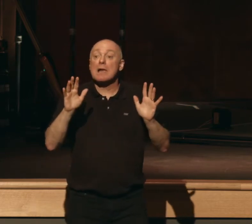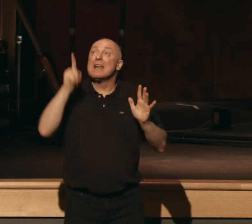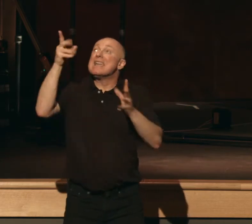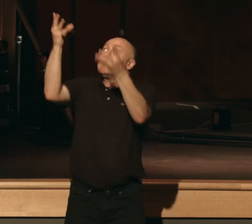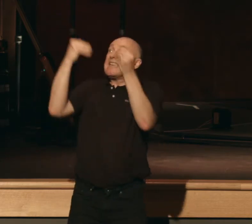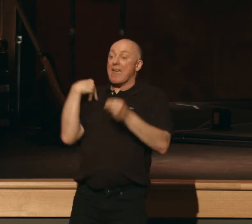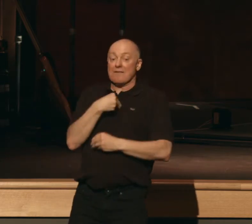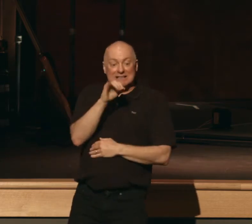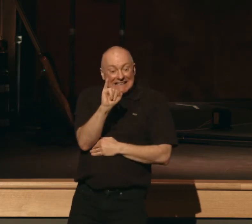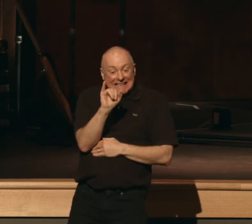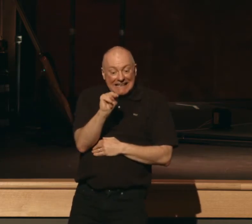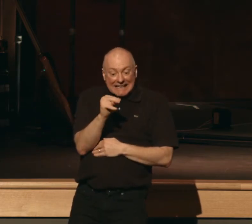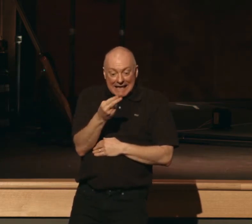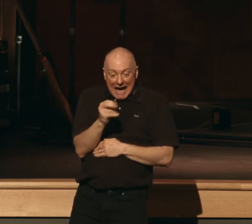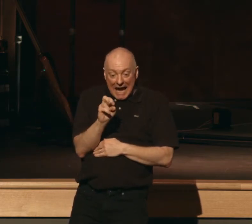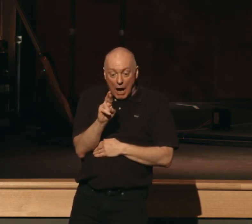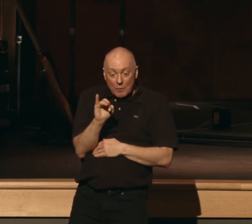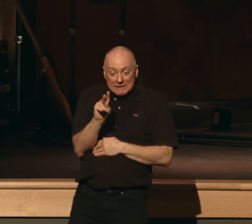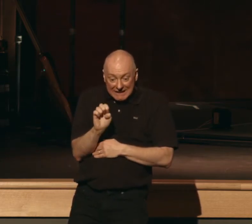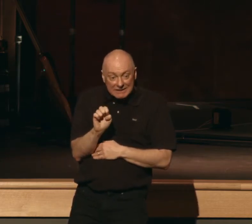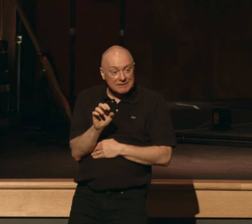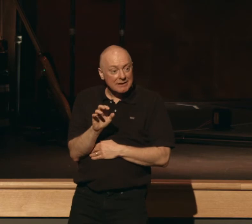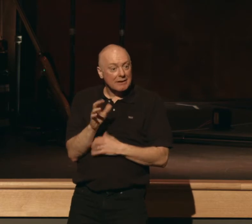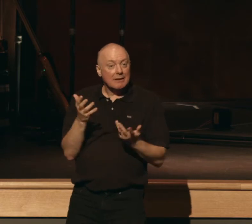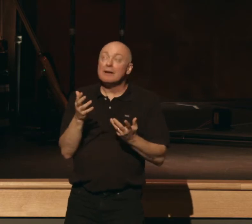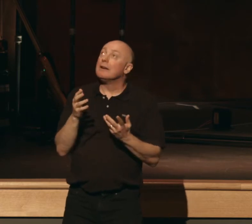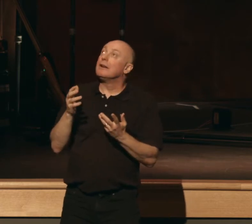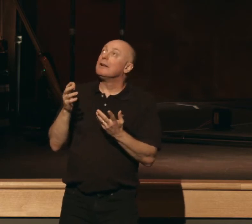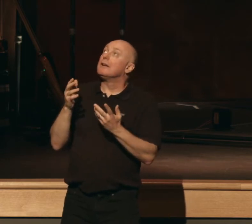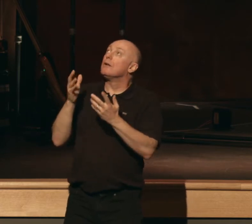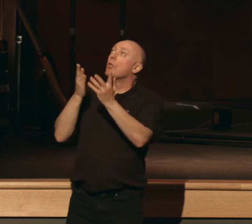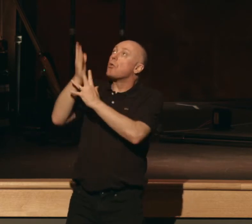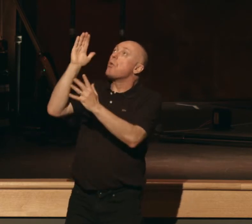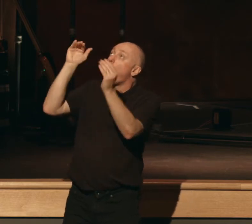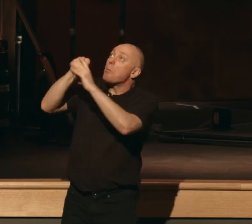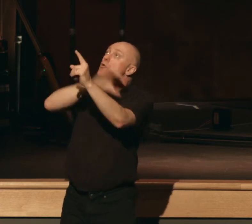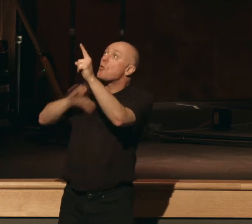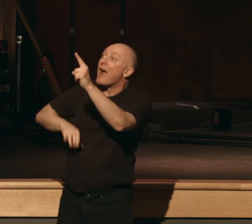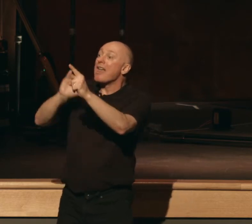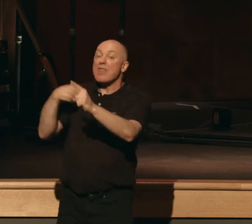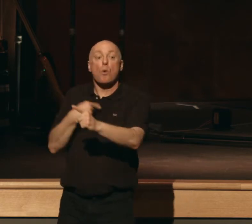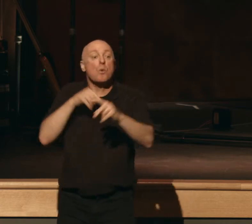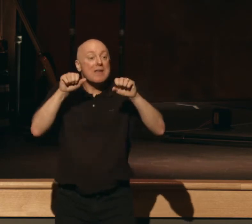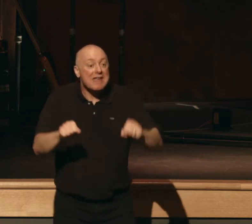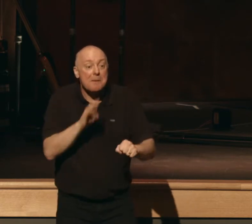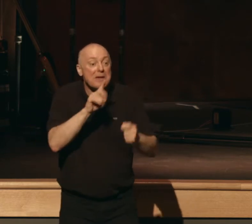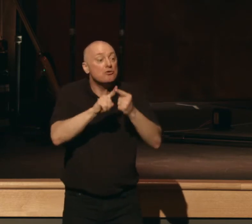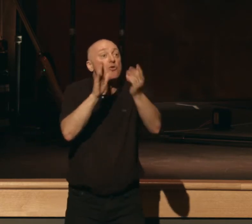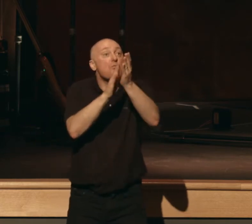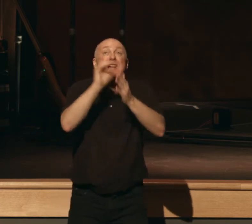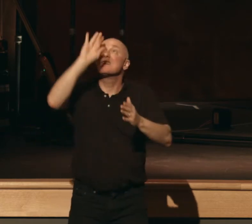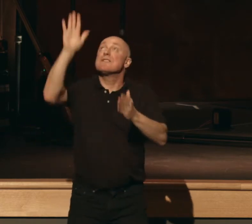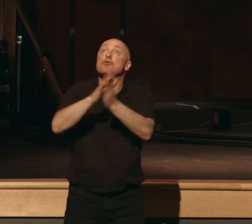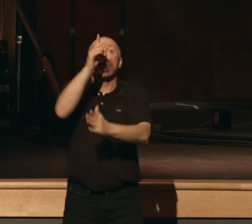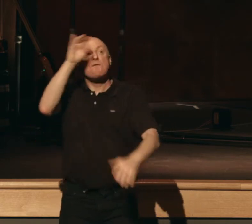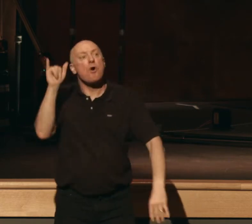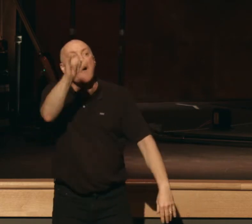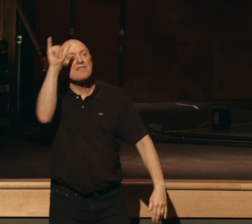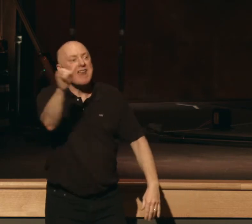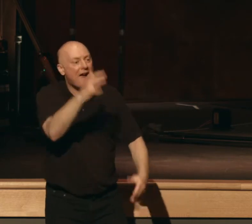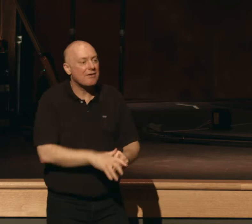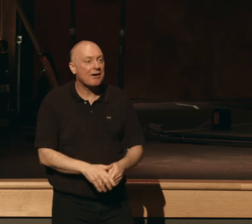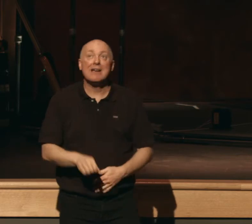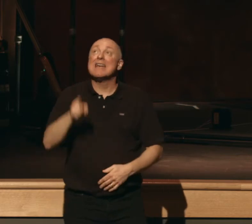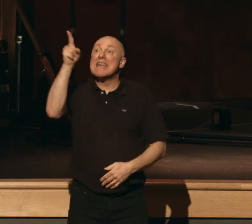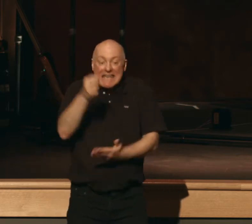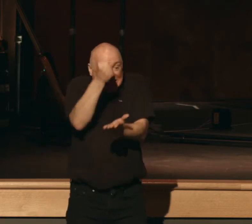given us an inheritance. He purposed for us to hope in Christ so we might be to the praise of his glory forever and ever.